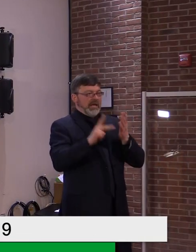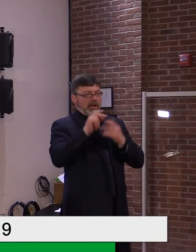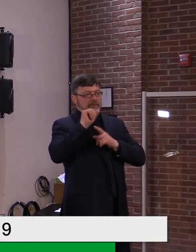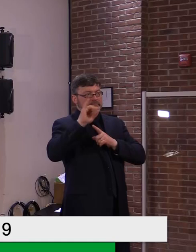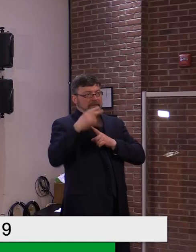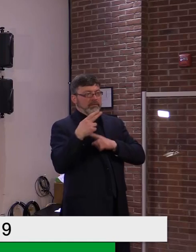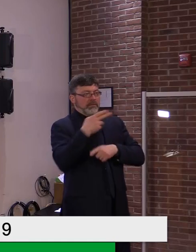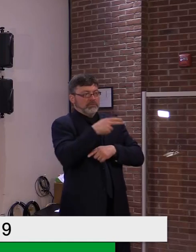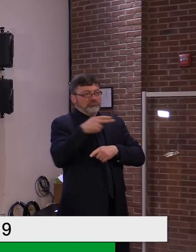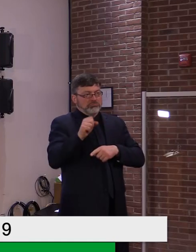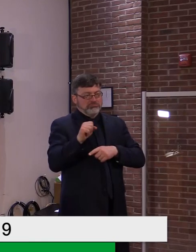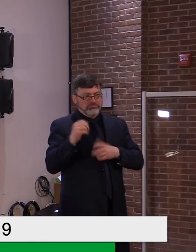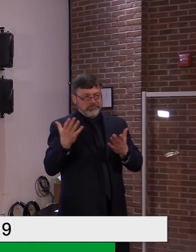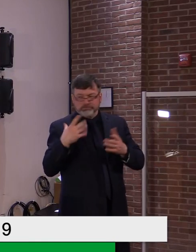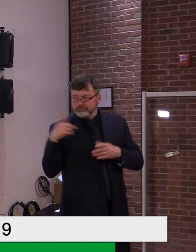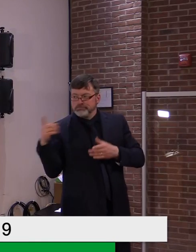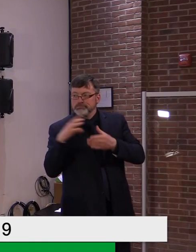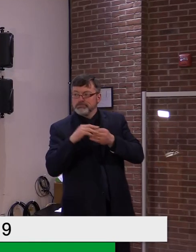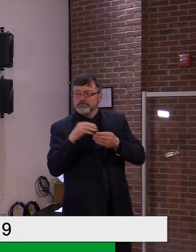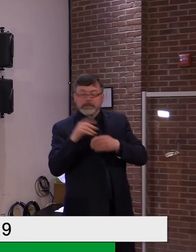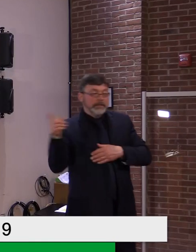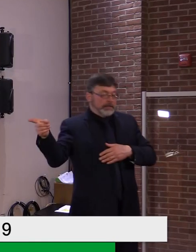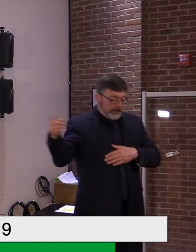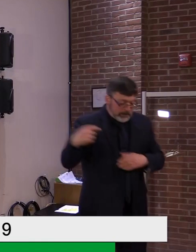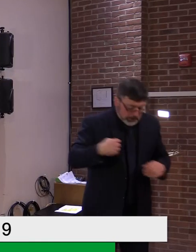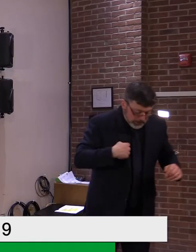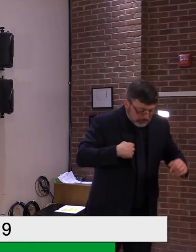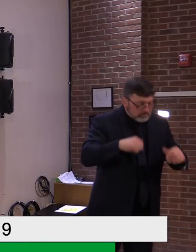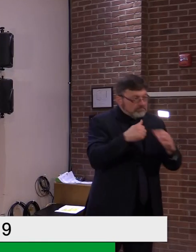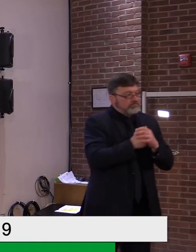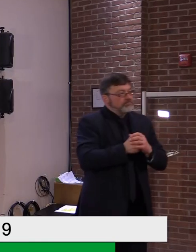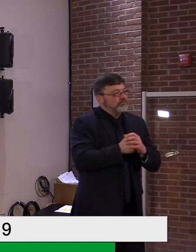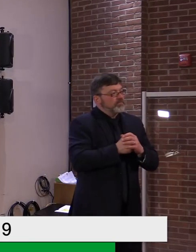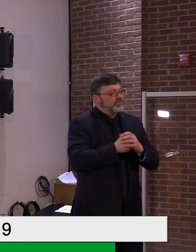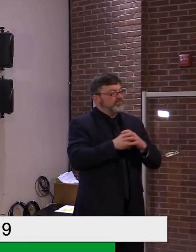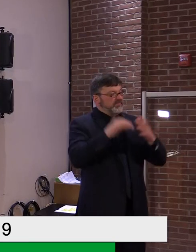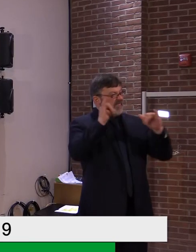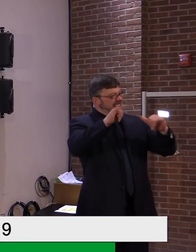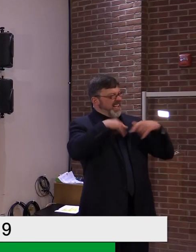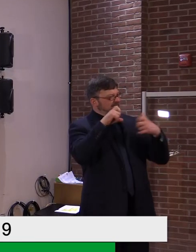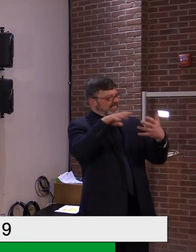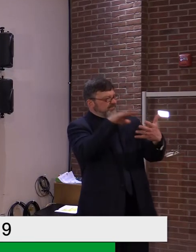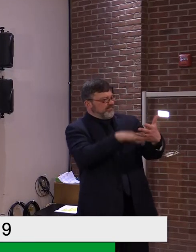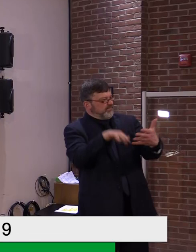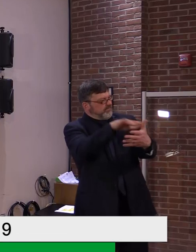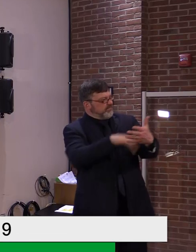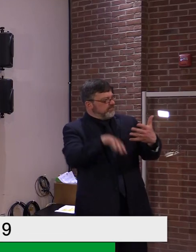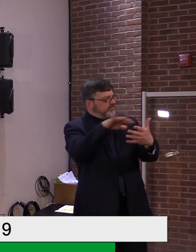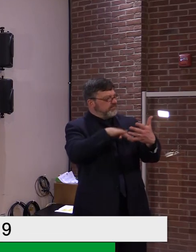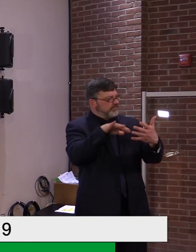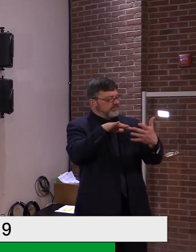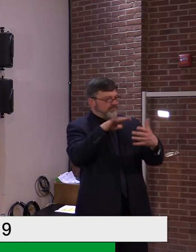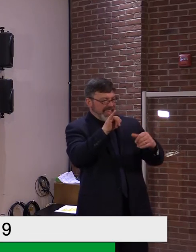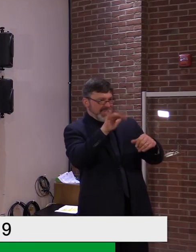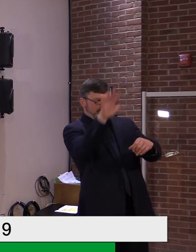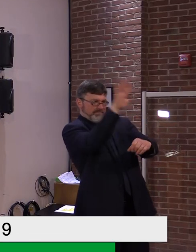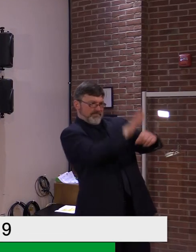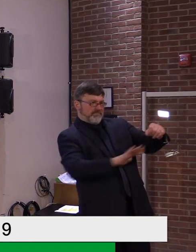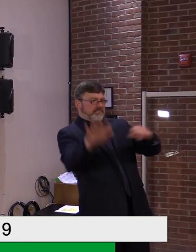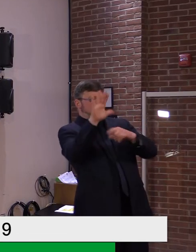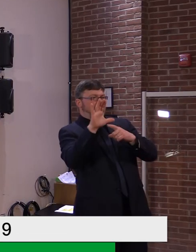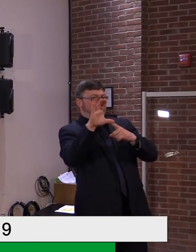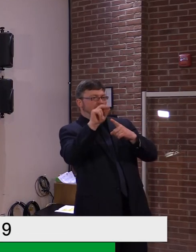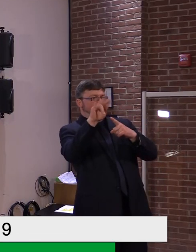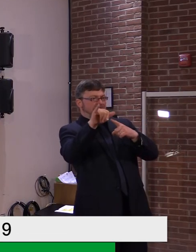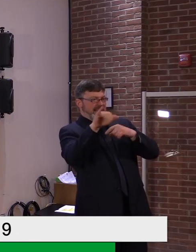We've been concentrating, Ann, on Essex County. There have been some cases going up there. Just as a reminder, a